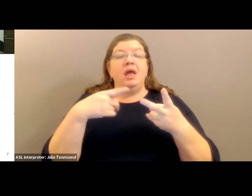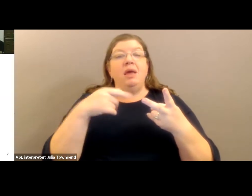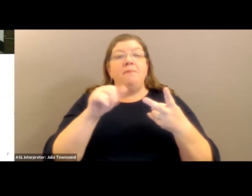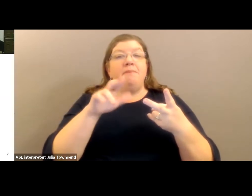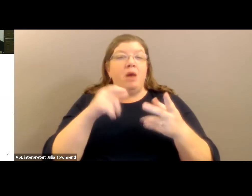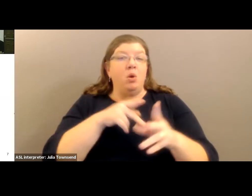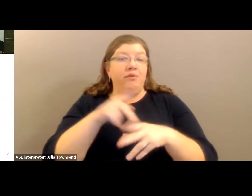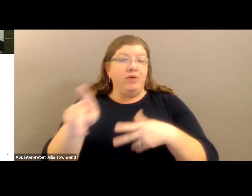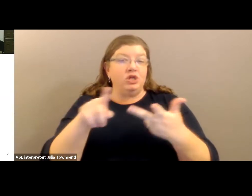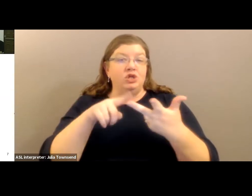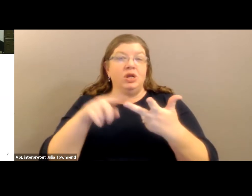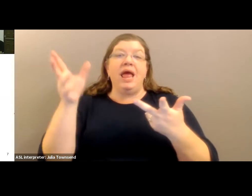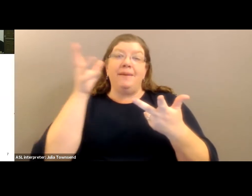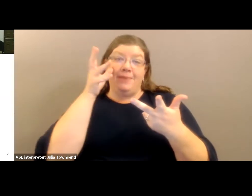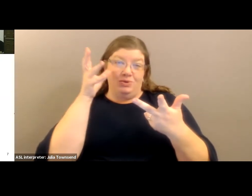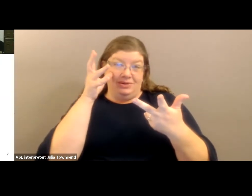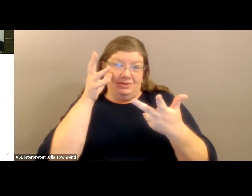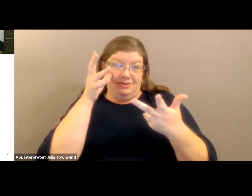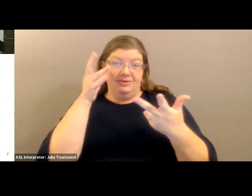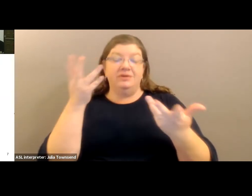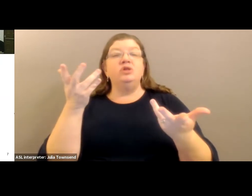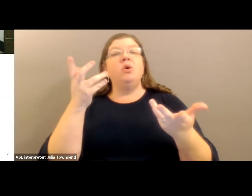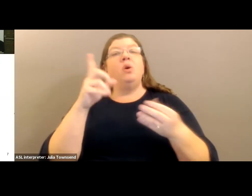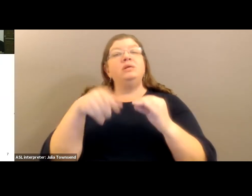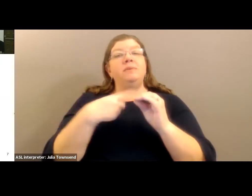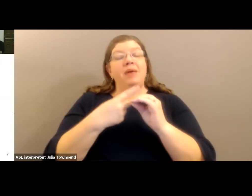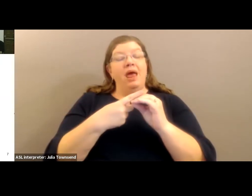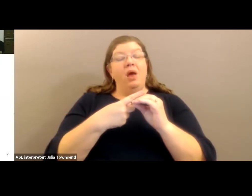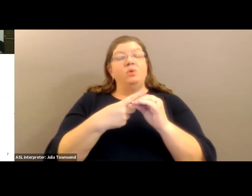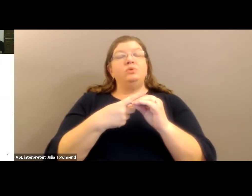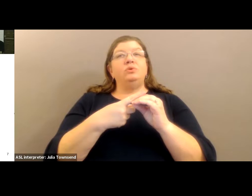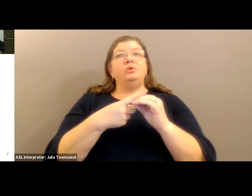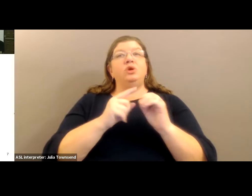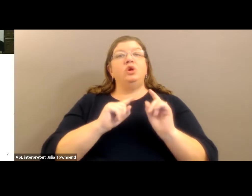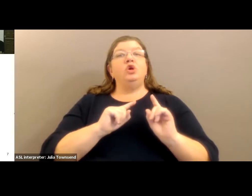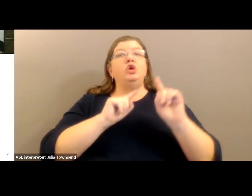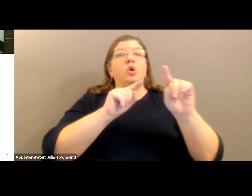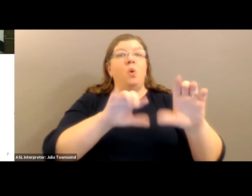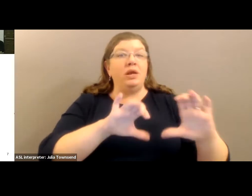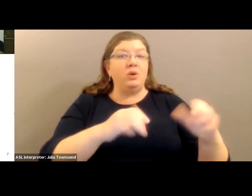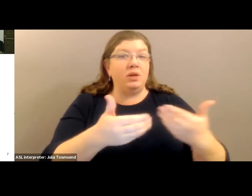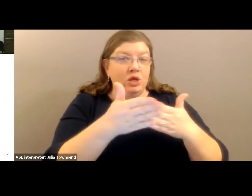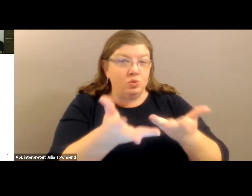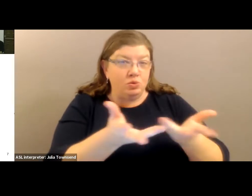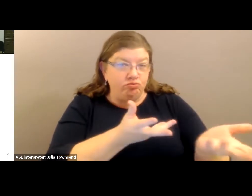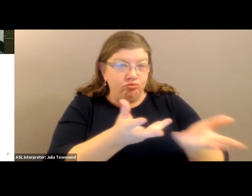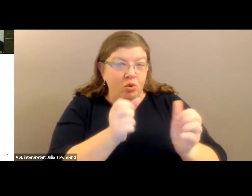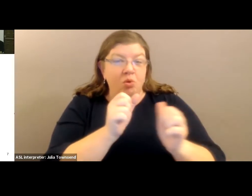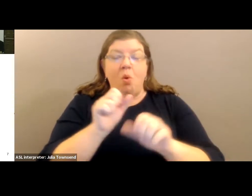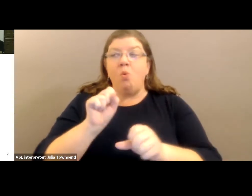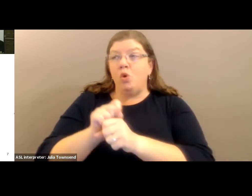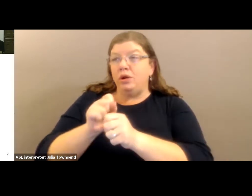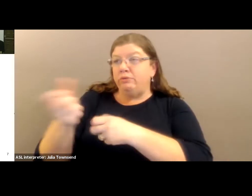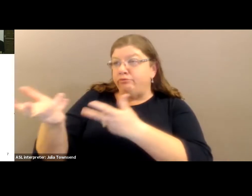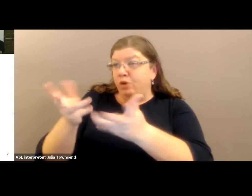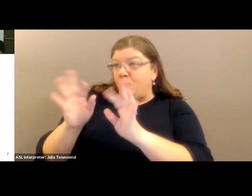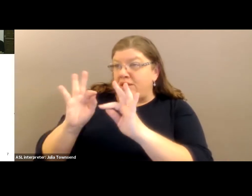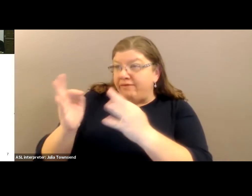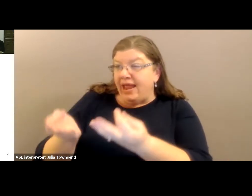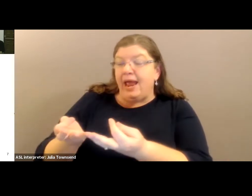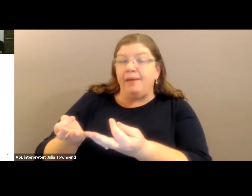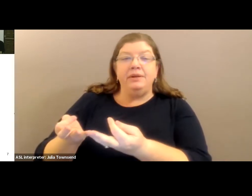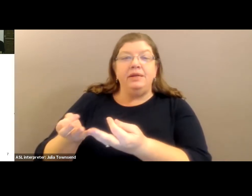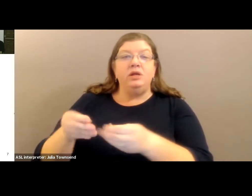paraprofessionals, and their parents. So it's about going into the classroom or working with the family to